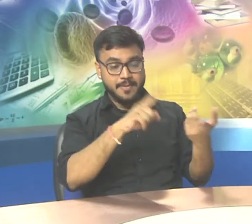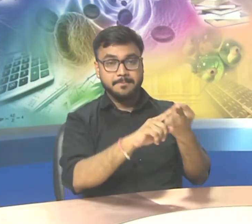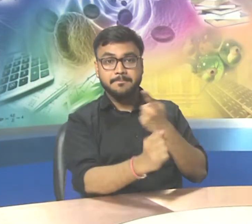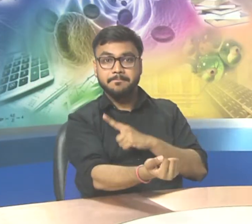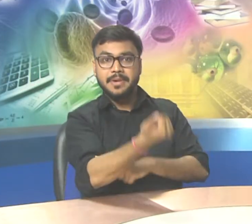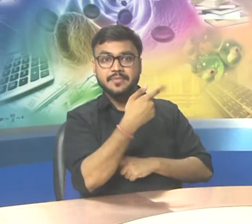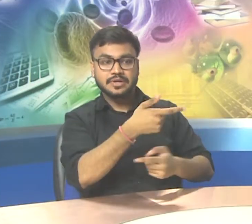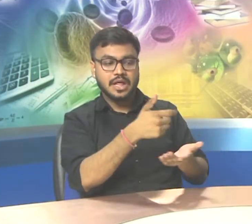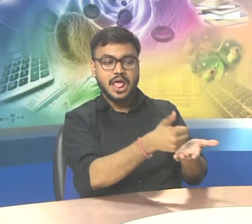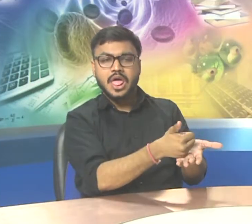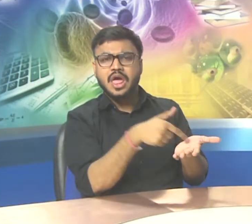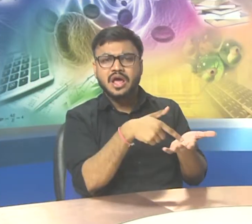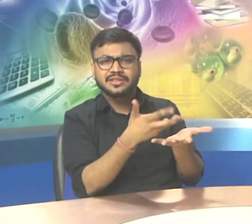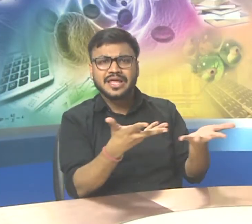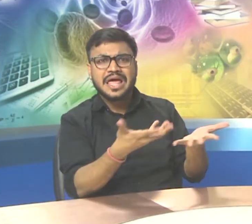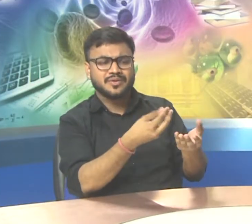physiological function.